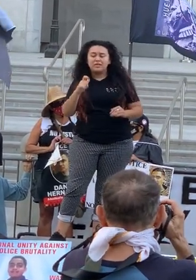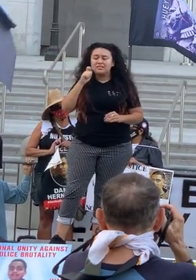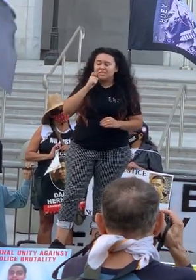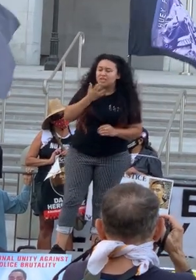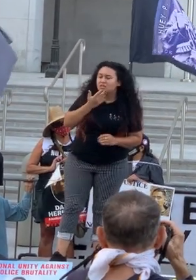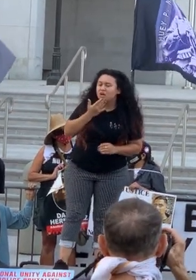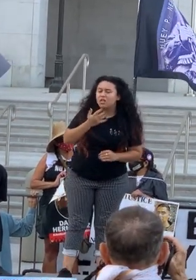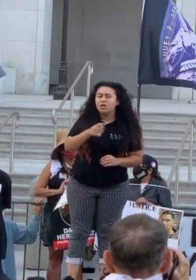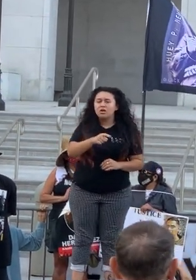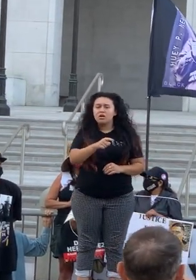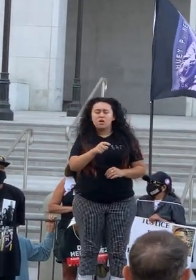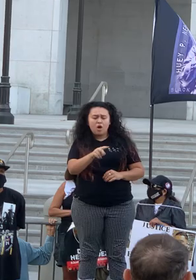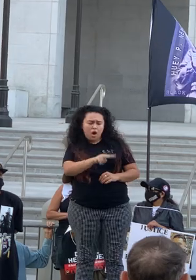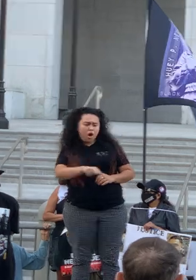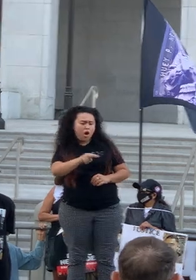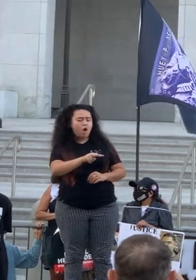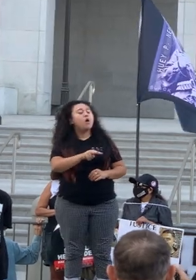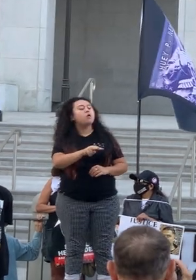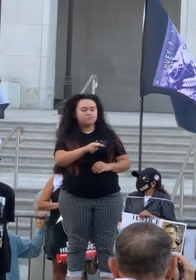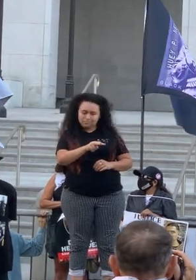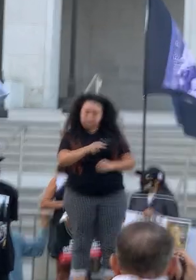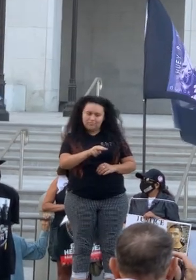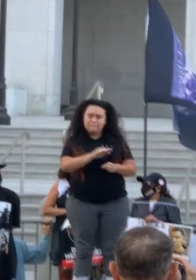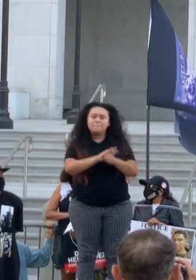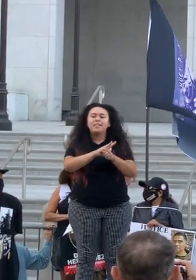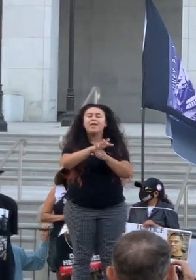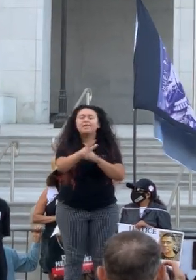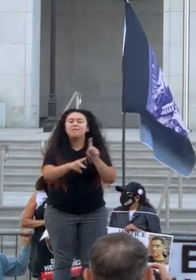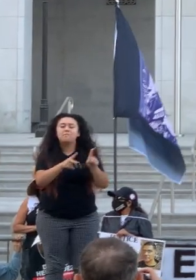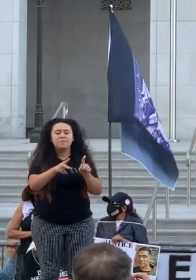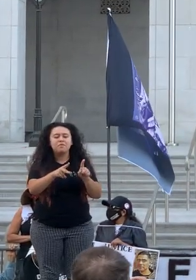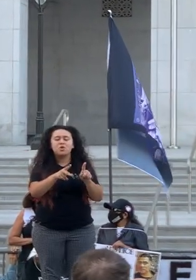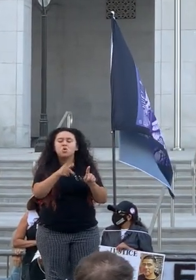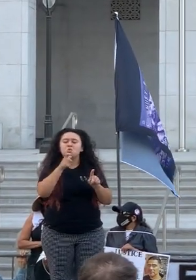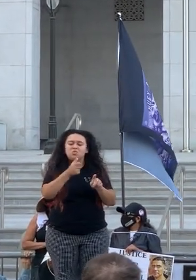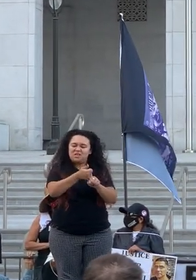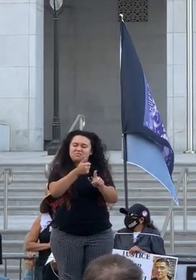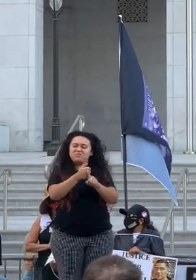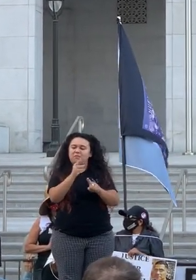an endless supply of criminals.